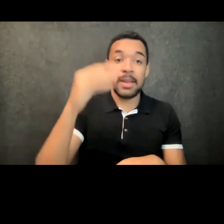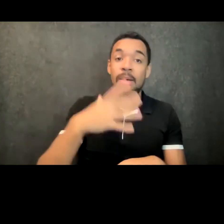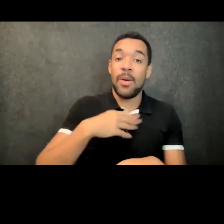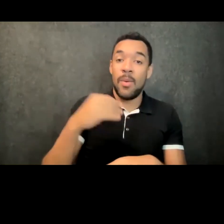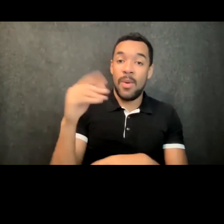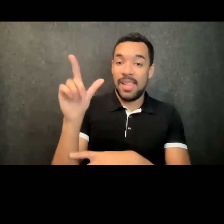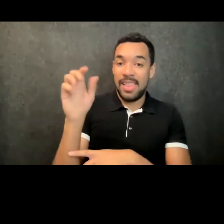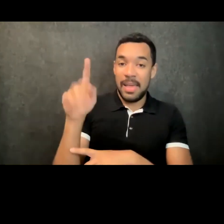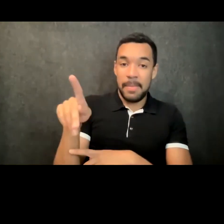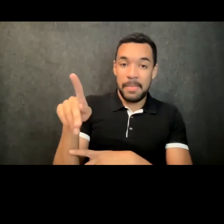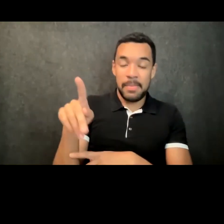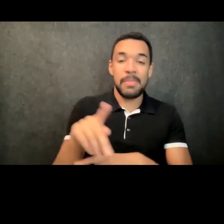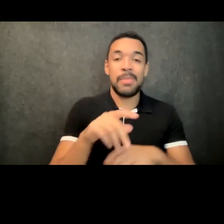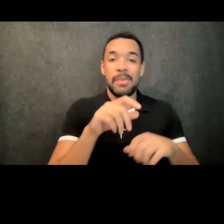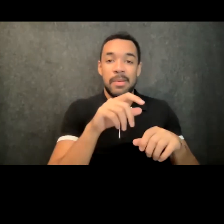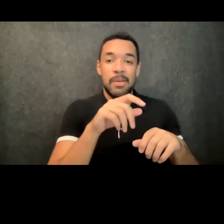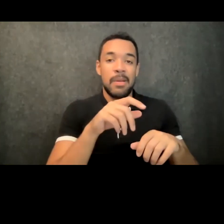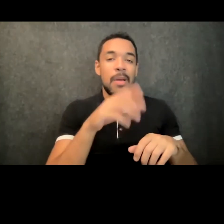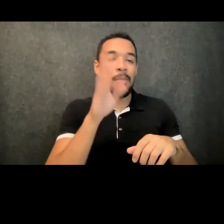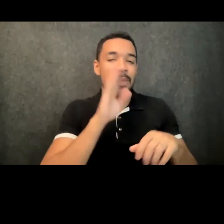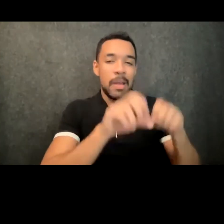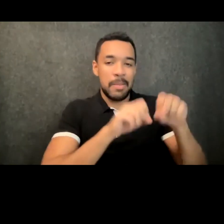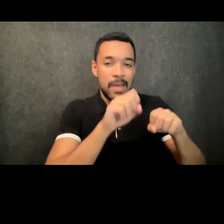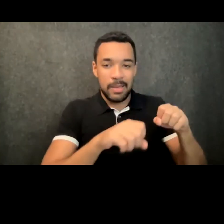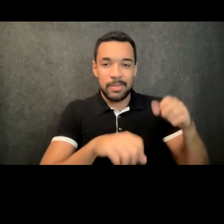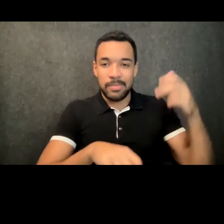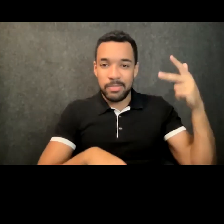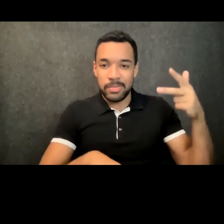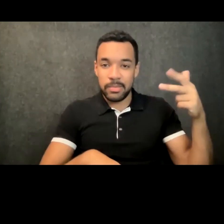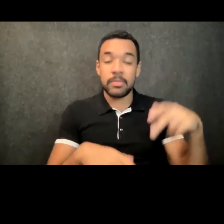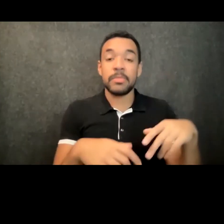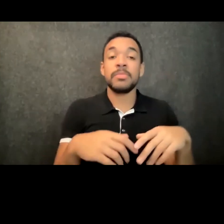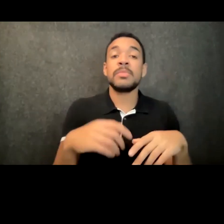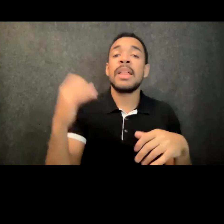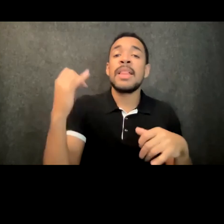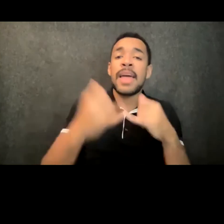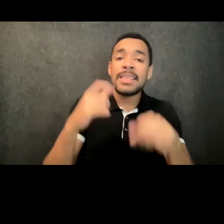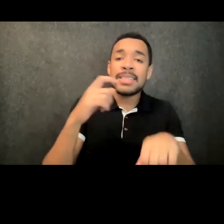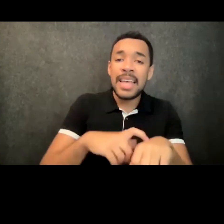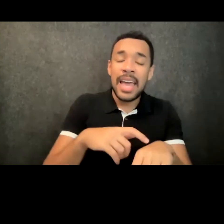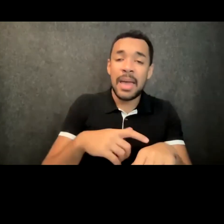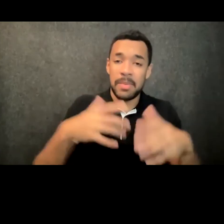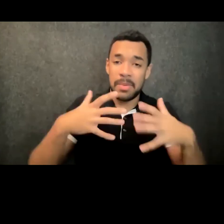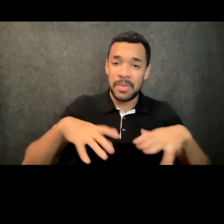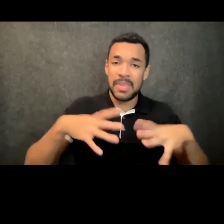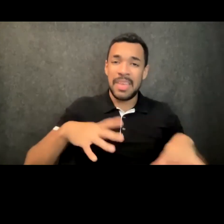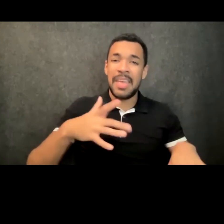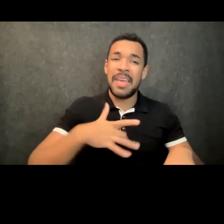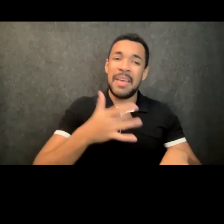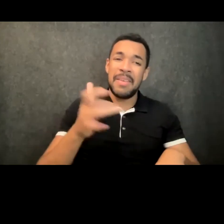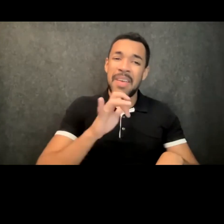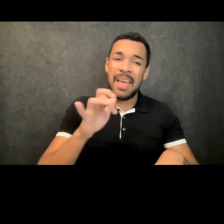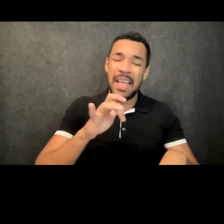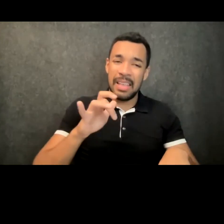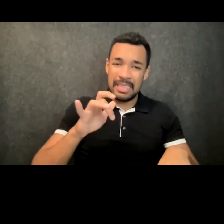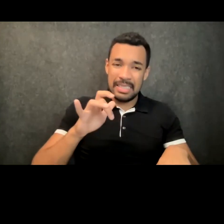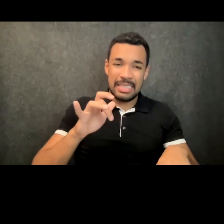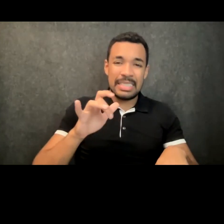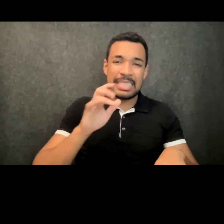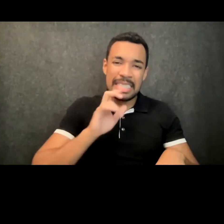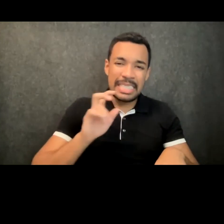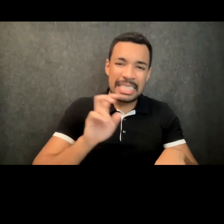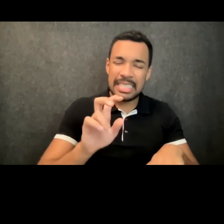The last time he wore a dress, he felt sequins were snake. Blood of an artery rippled, or instead